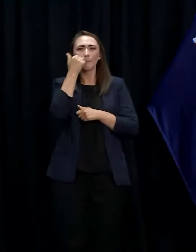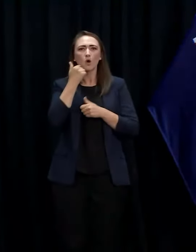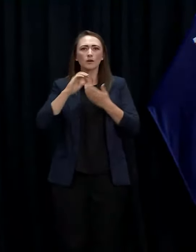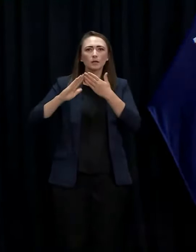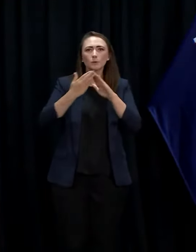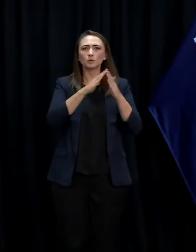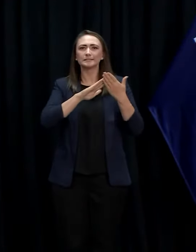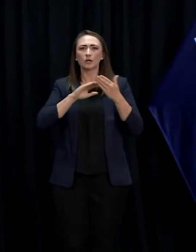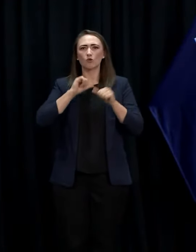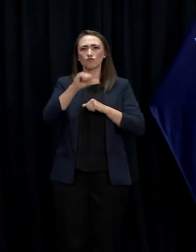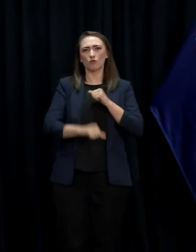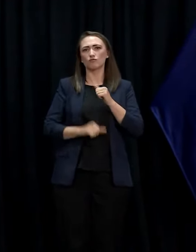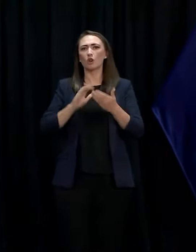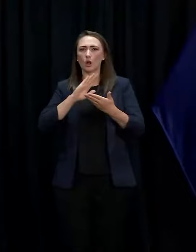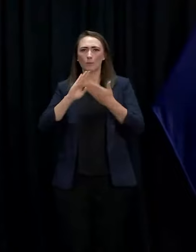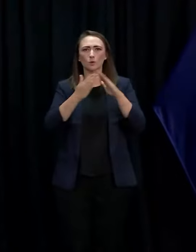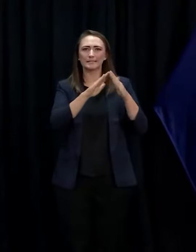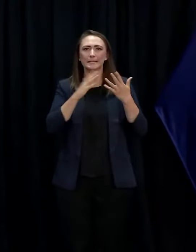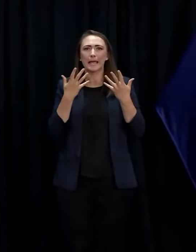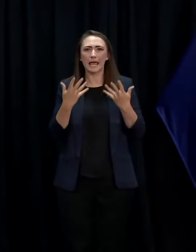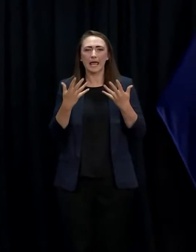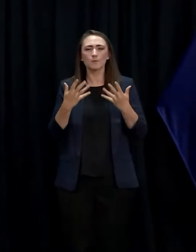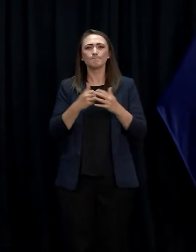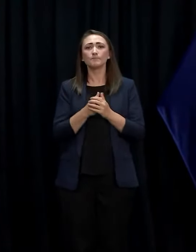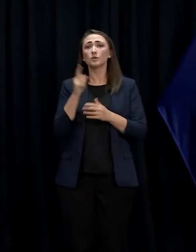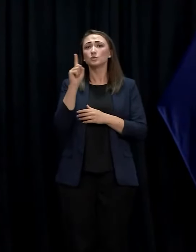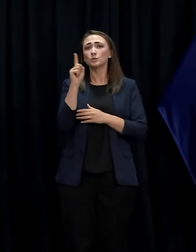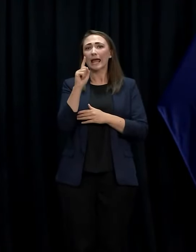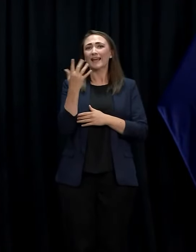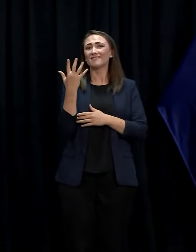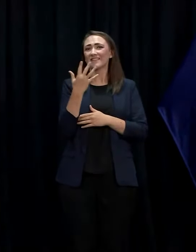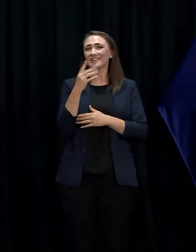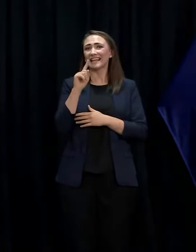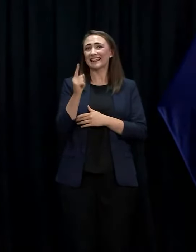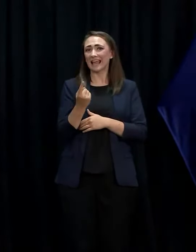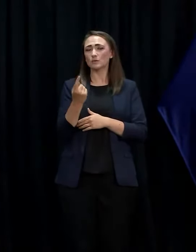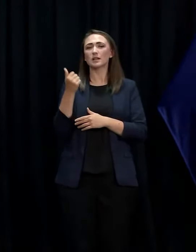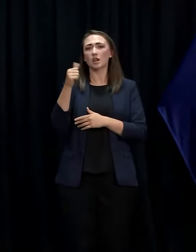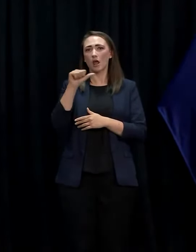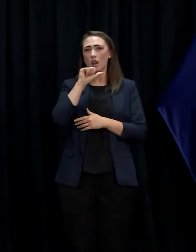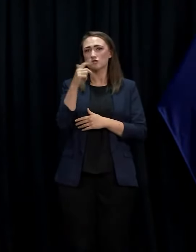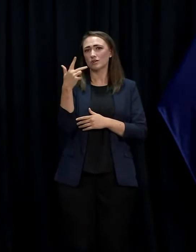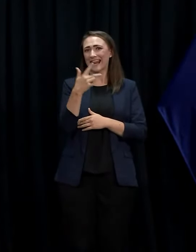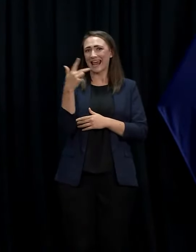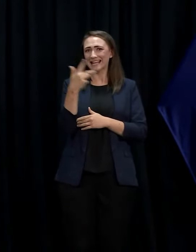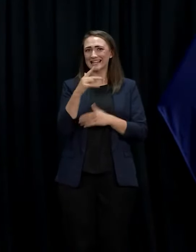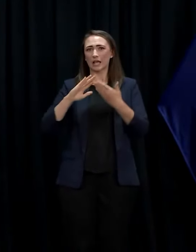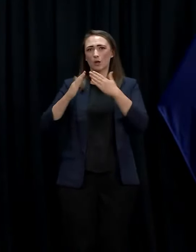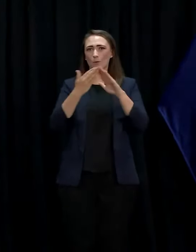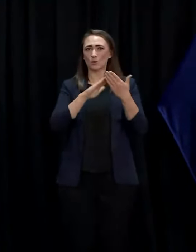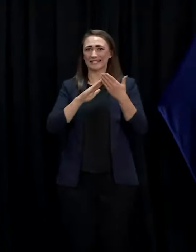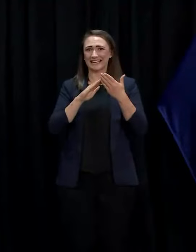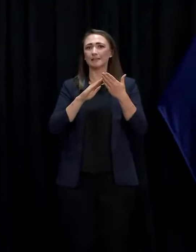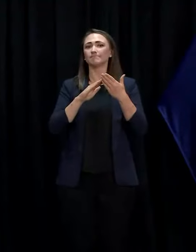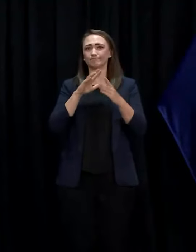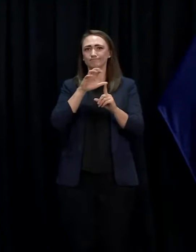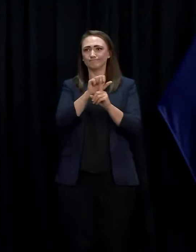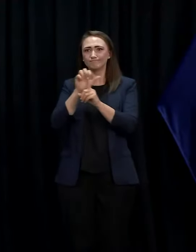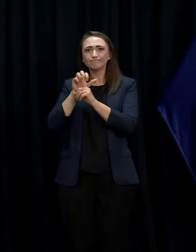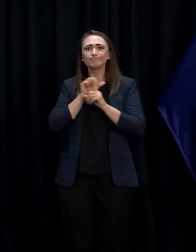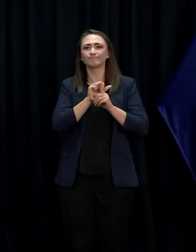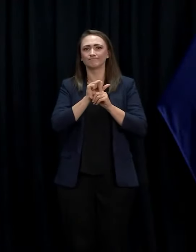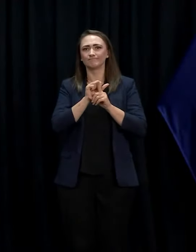today's case numbers. There are 15,918 new community cases being reported across Aotearoa